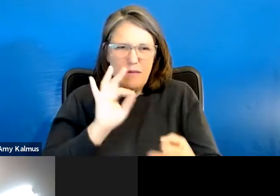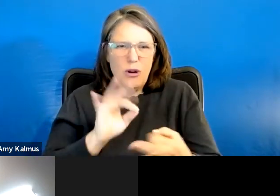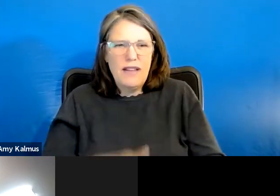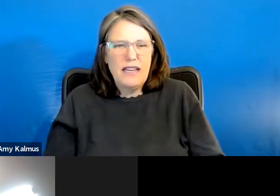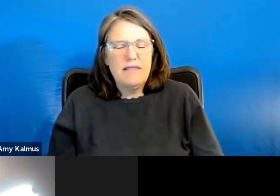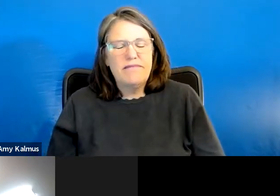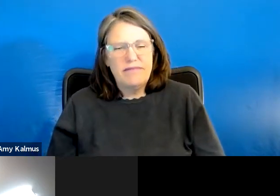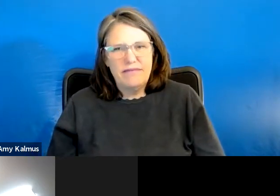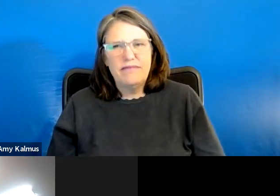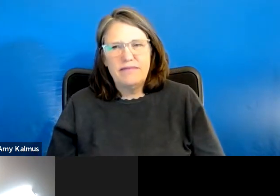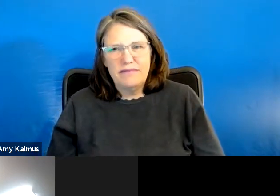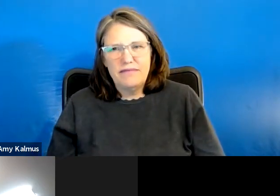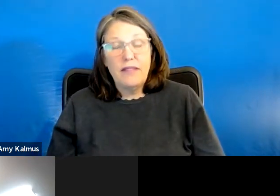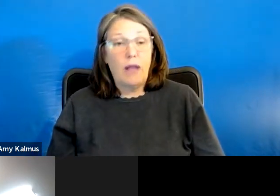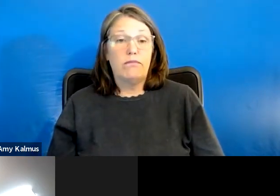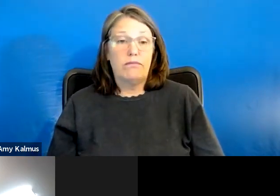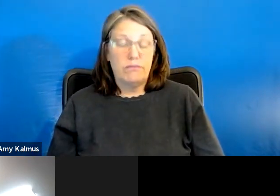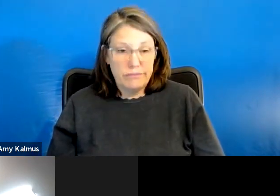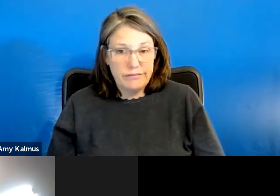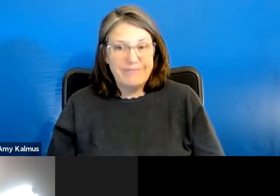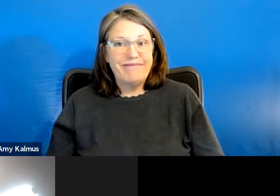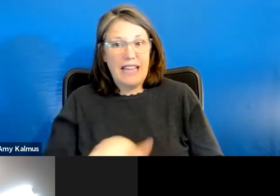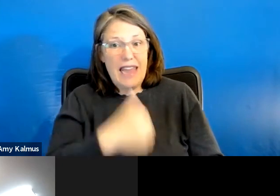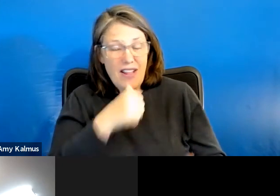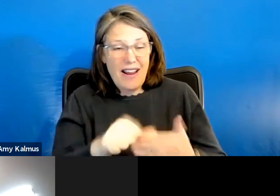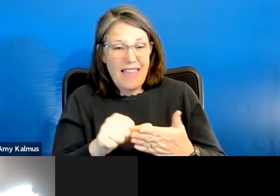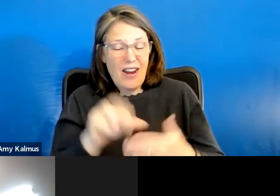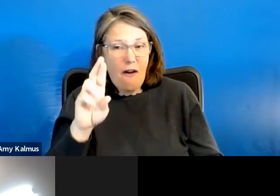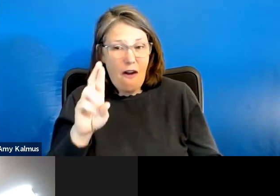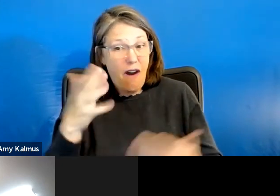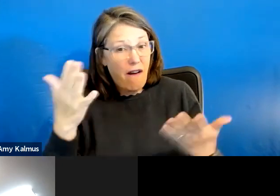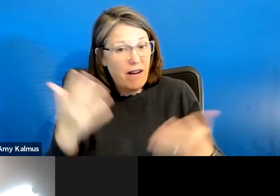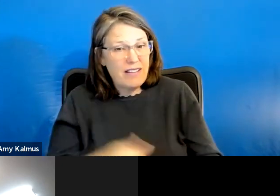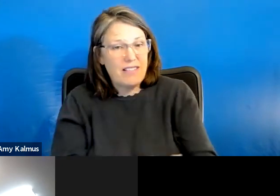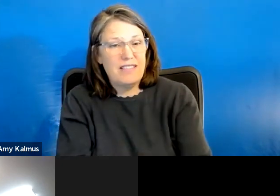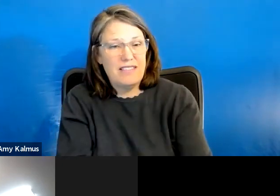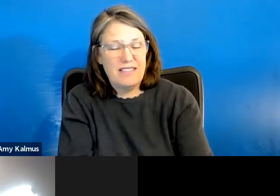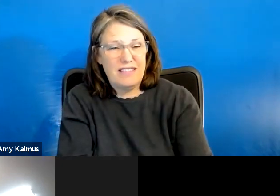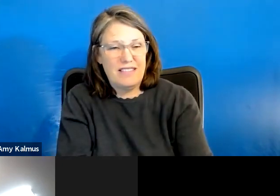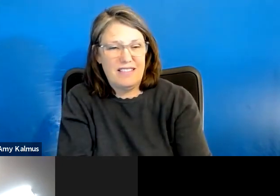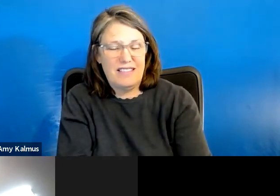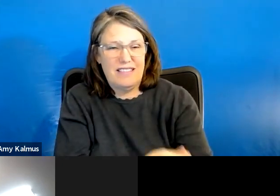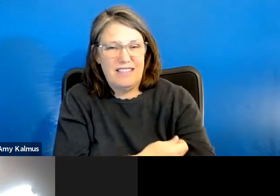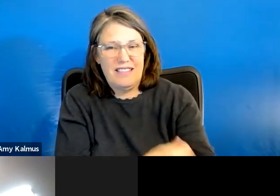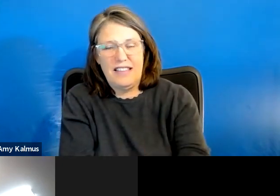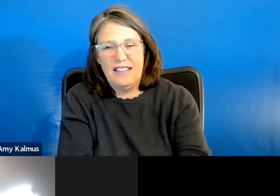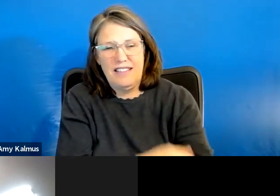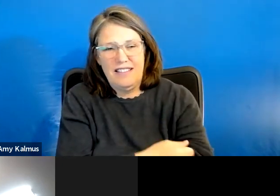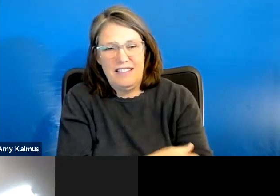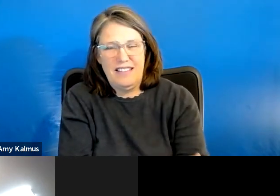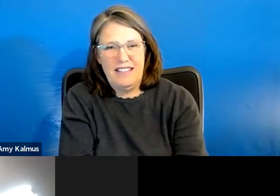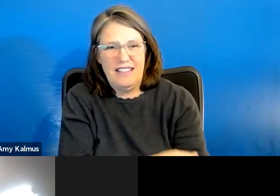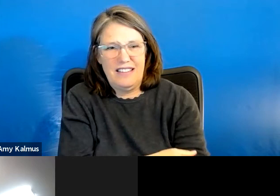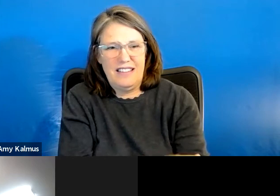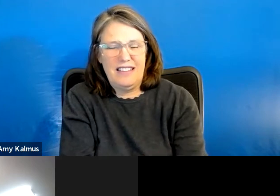Perfect. You got it. Oh, another letter R, guys. Oh, and Oh my Kimberly, gosh. just